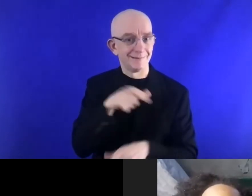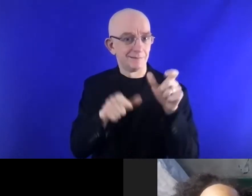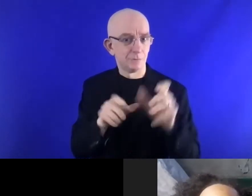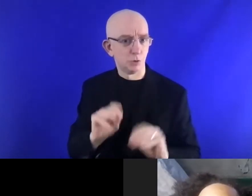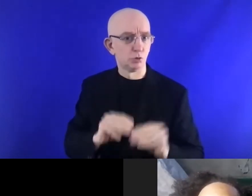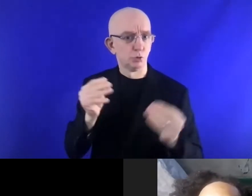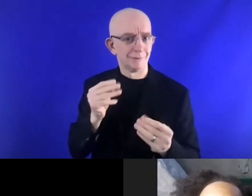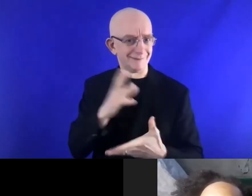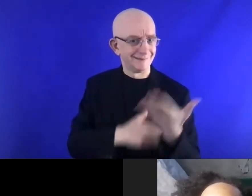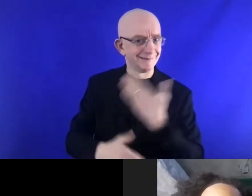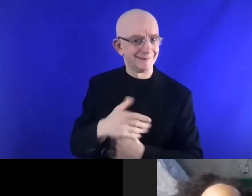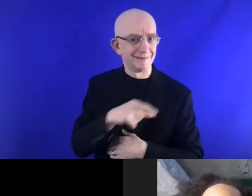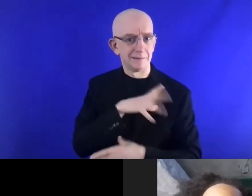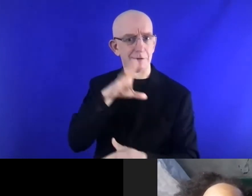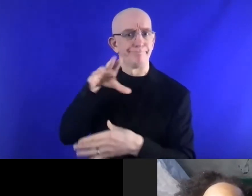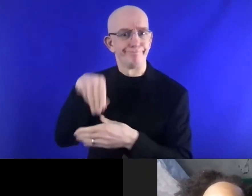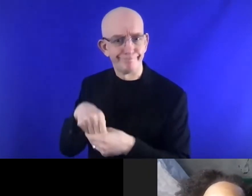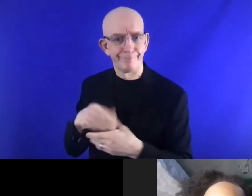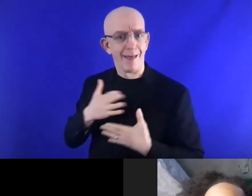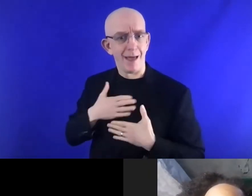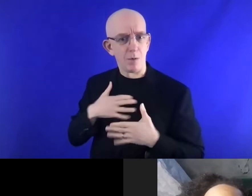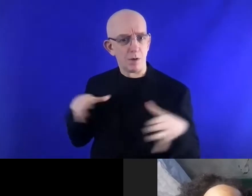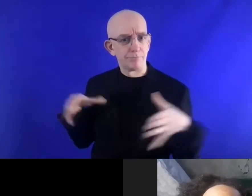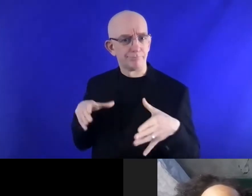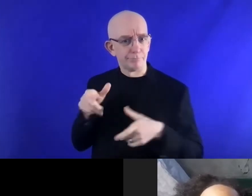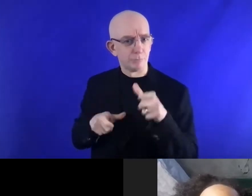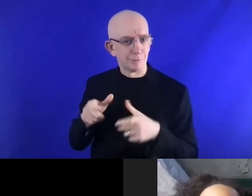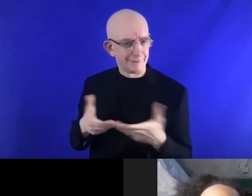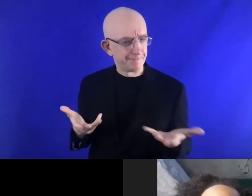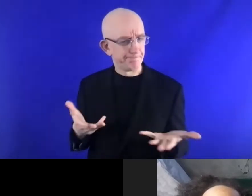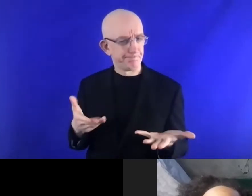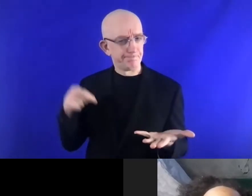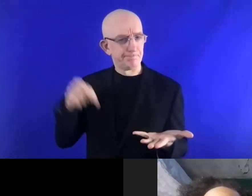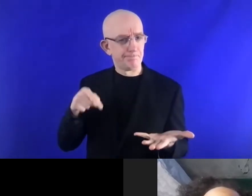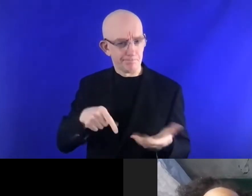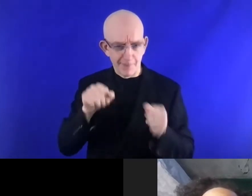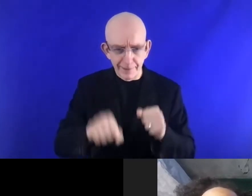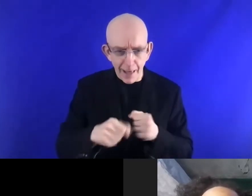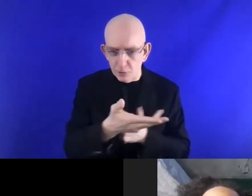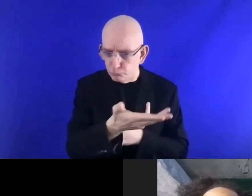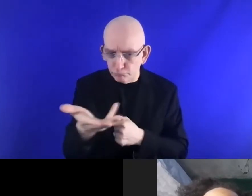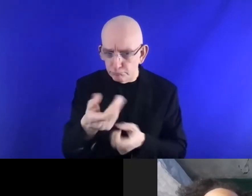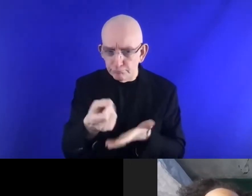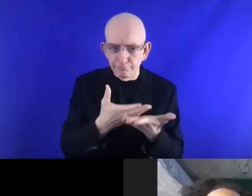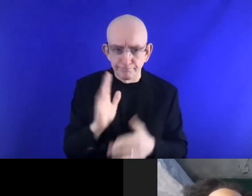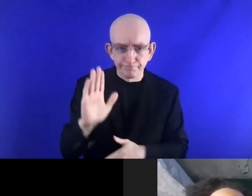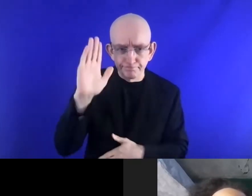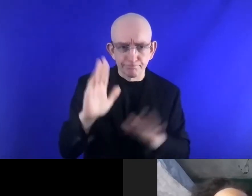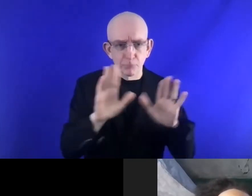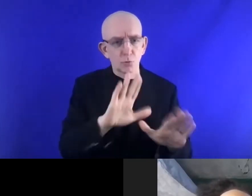us your experience. First of all, I would like to listen to Irene's